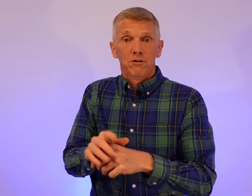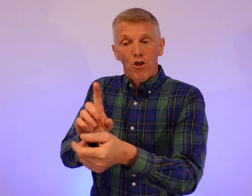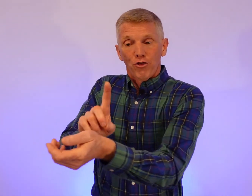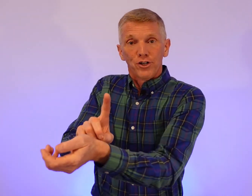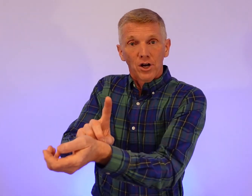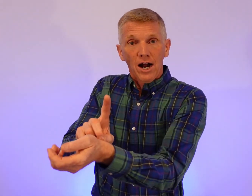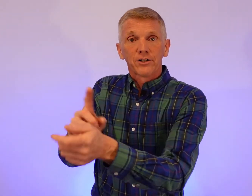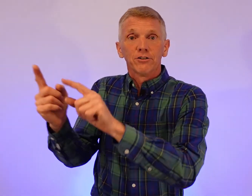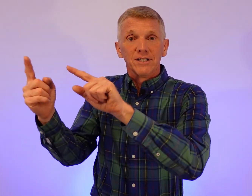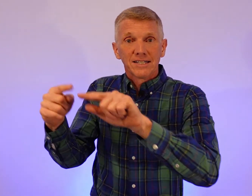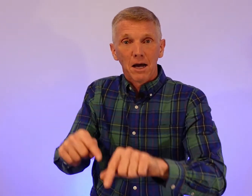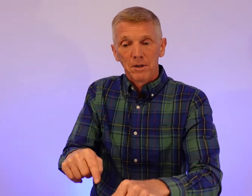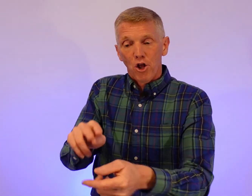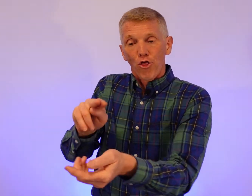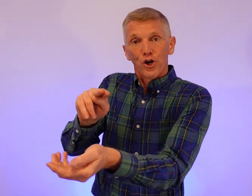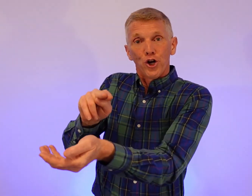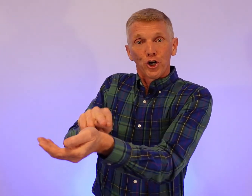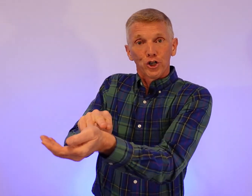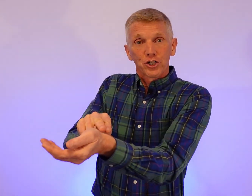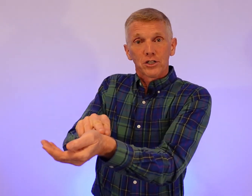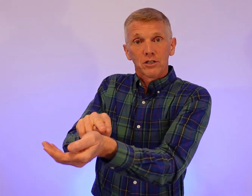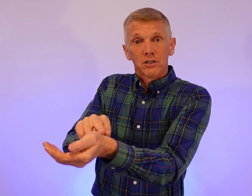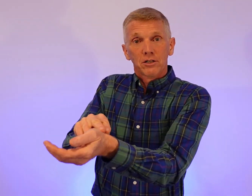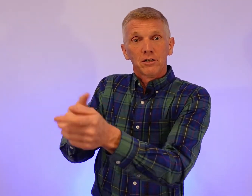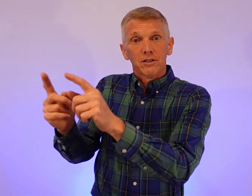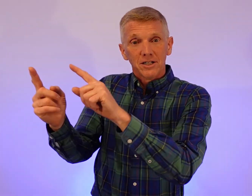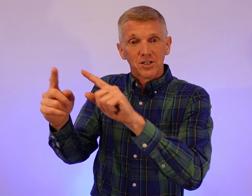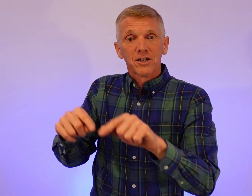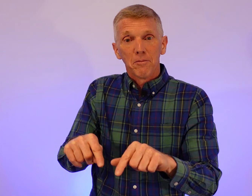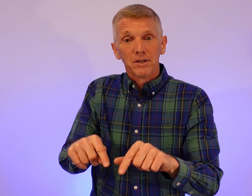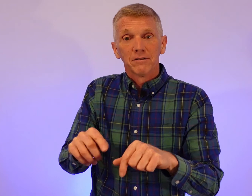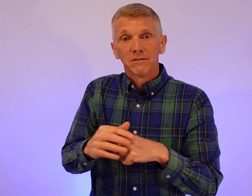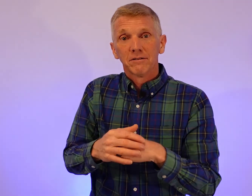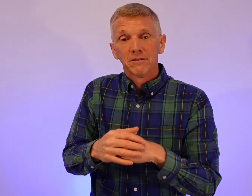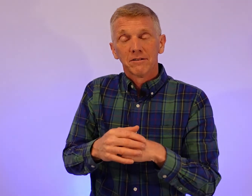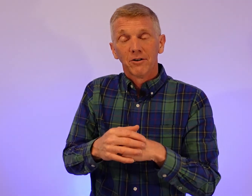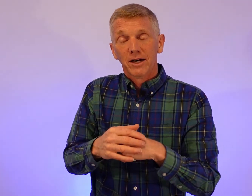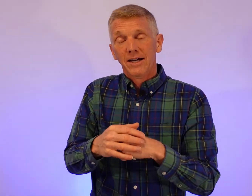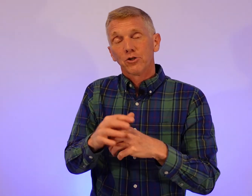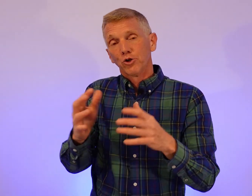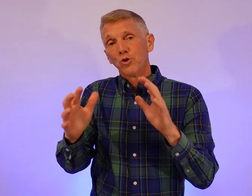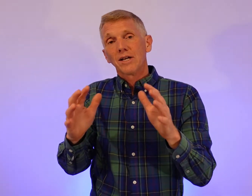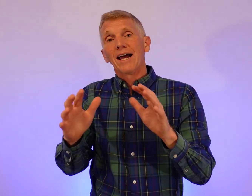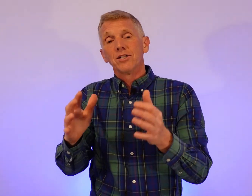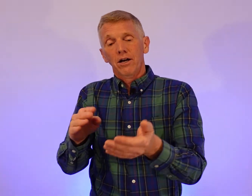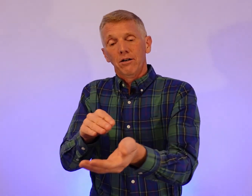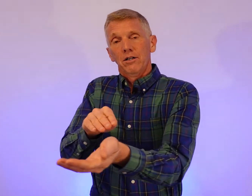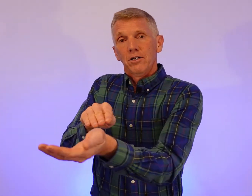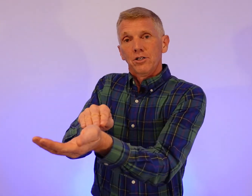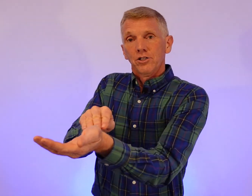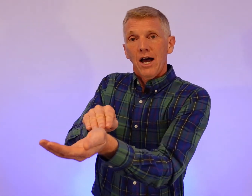The doctor is coming. The nurse is coming, okay? So two signs there,